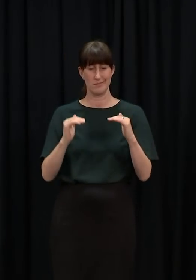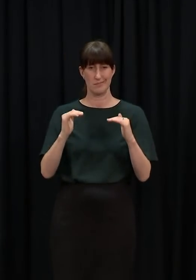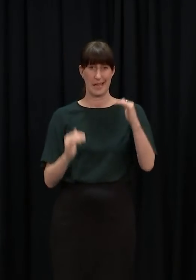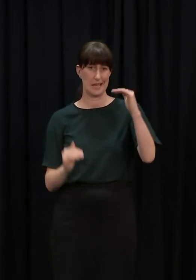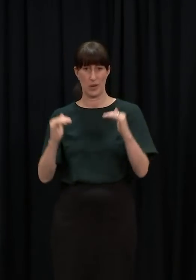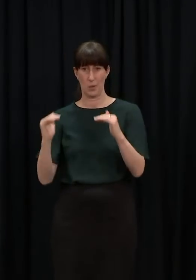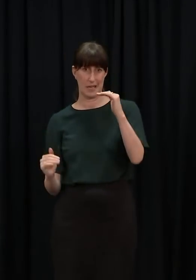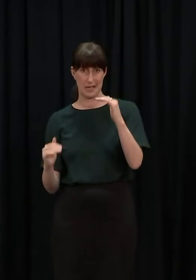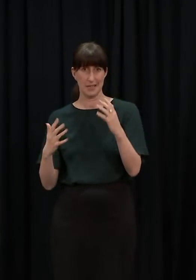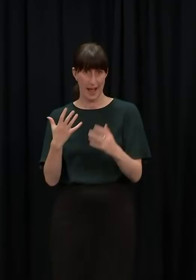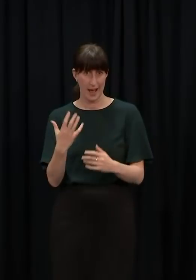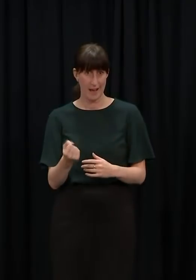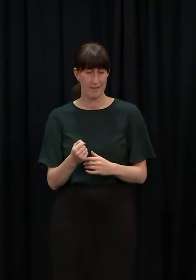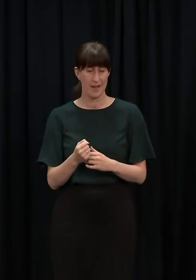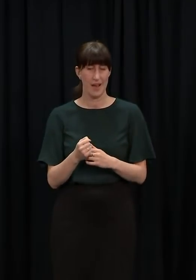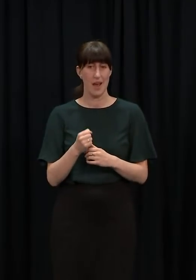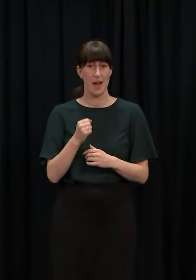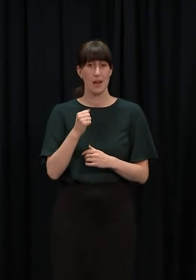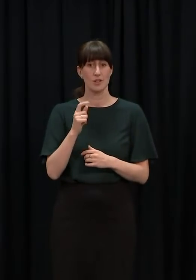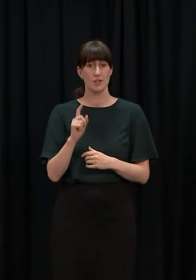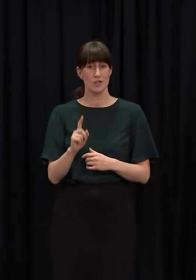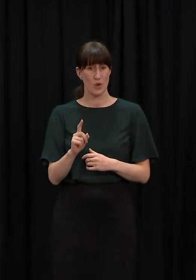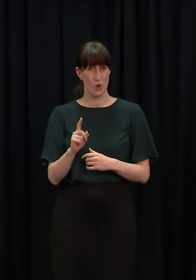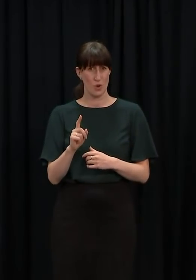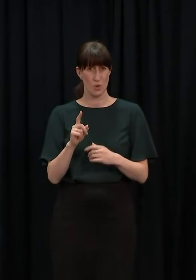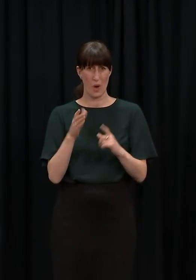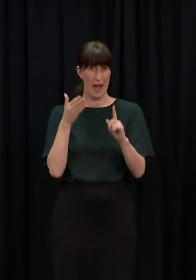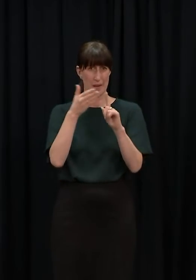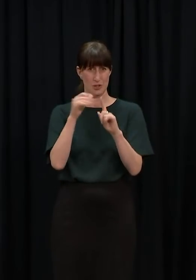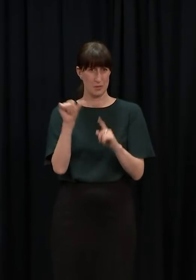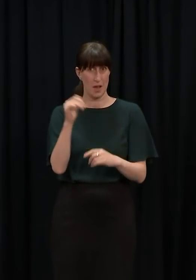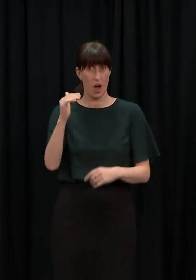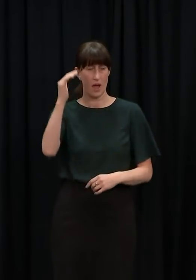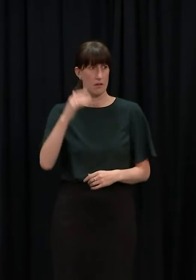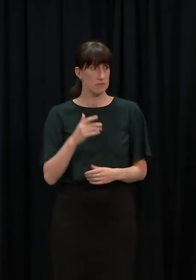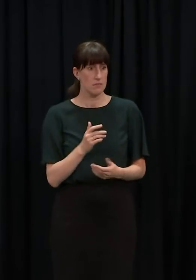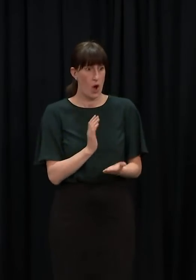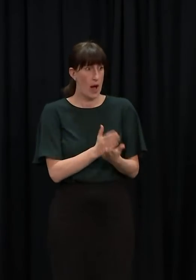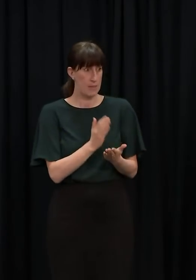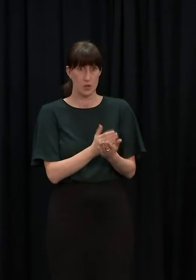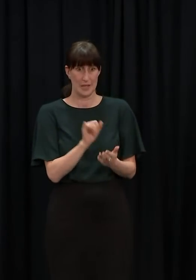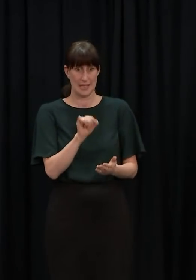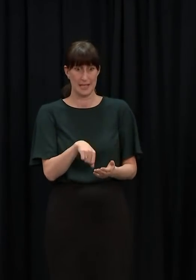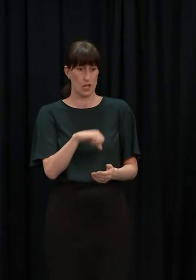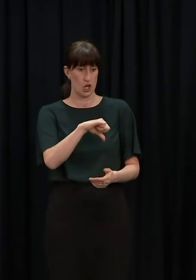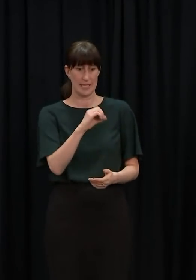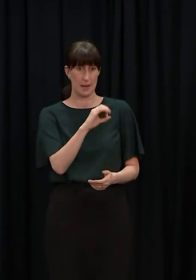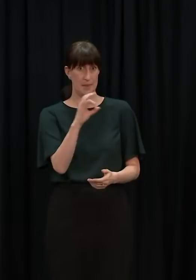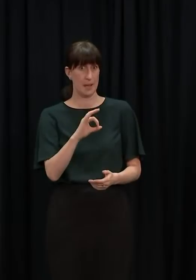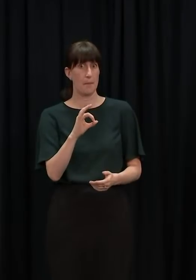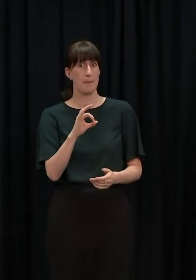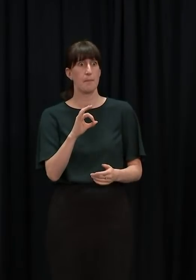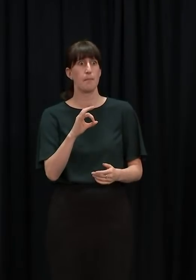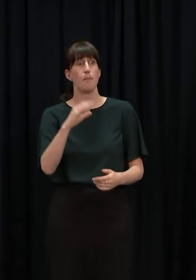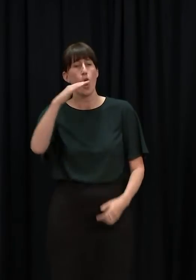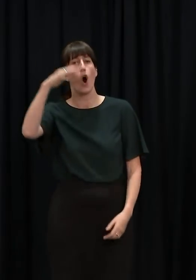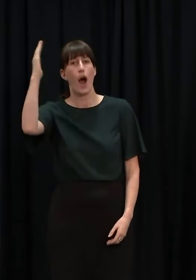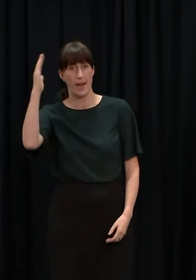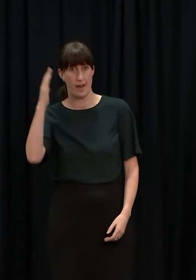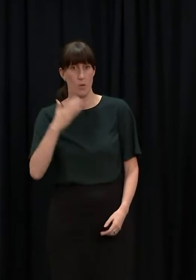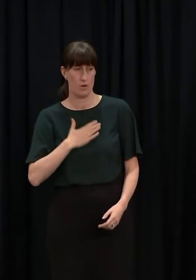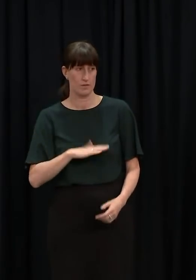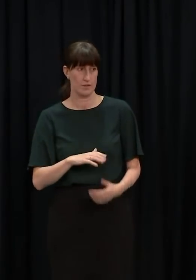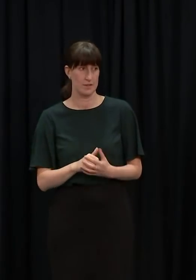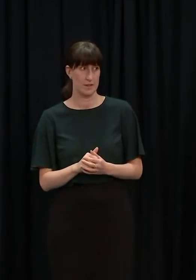Pacifica, shouldn't that rate be even higher, at least the target? Oh, yes, absolutely, ideally. And so as high as possible in all our